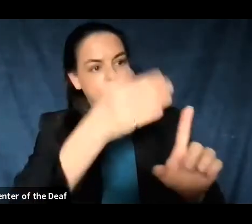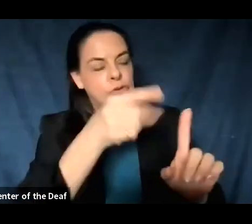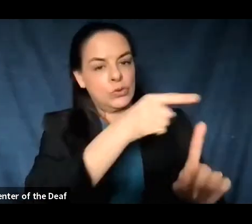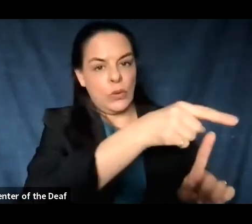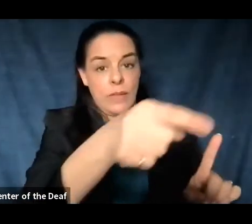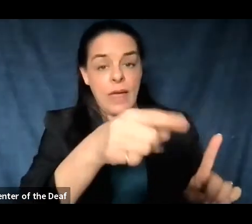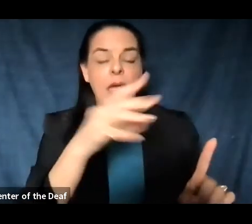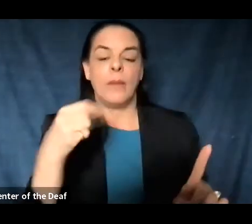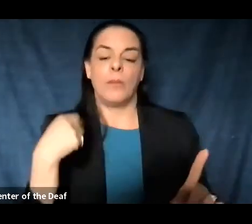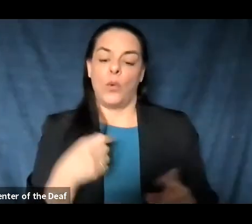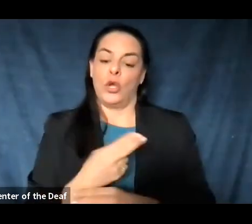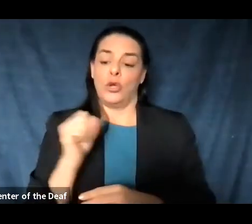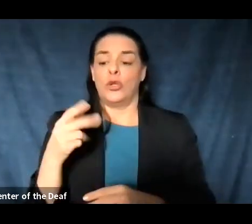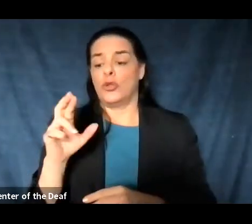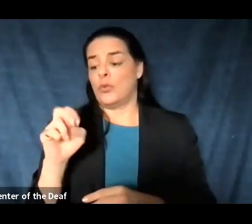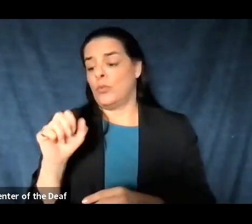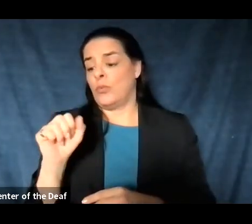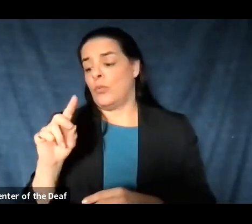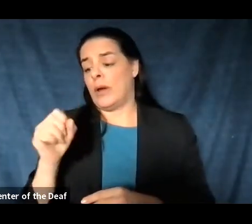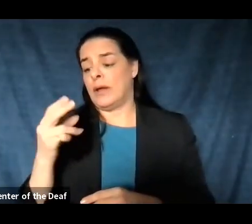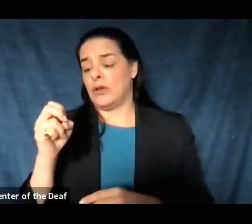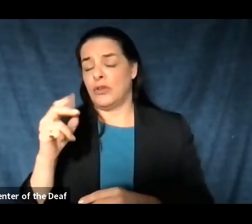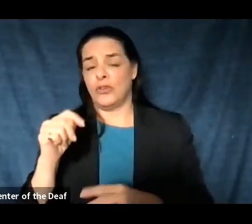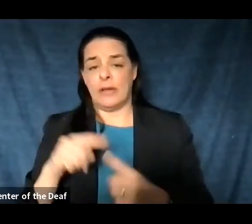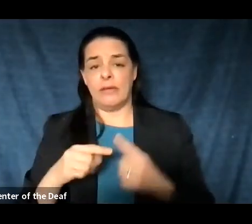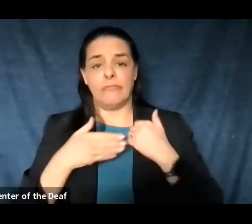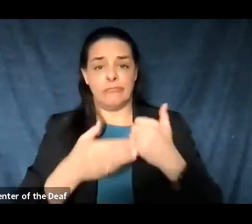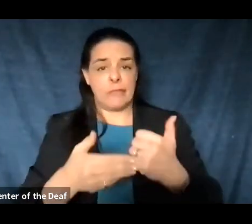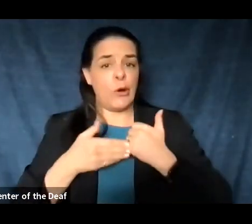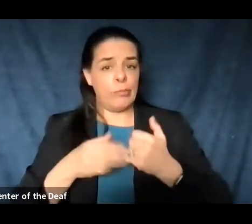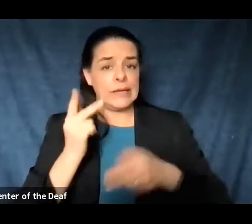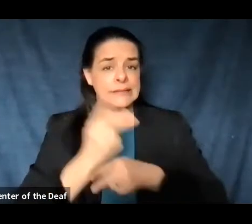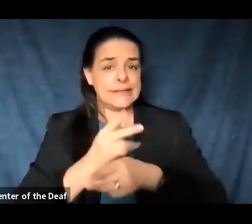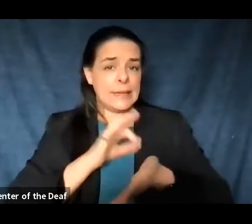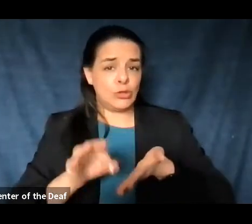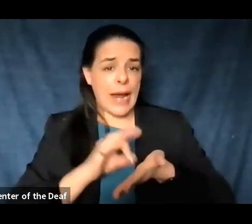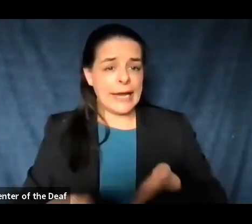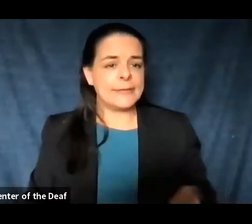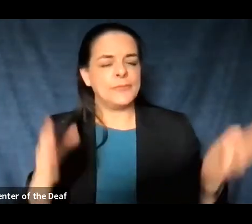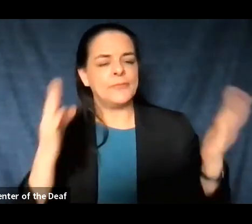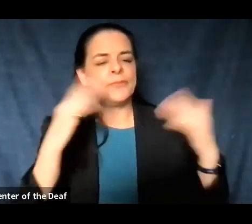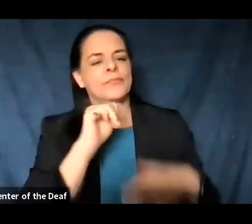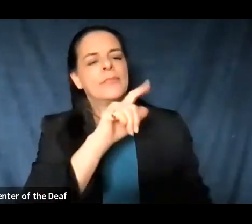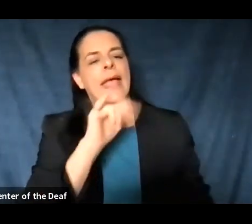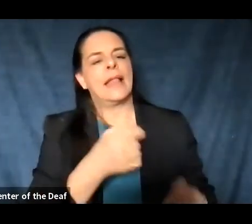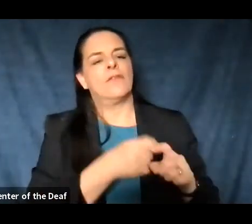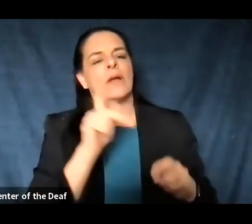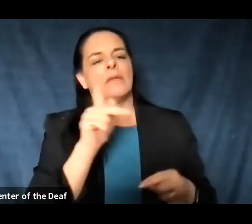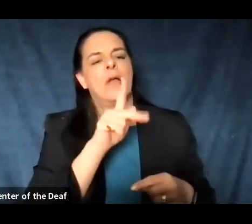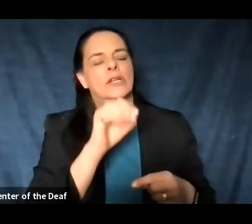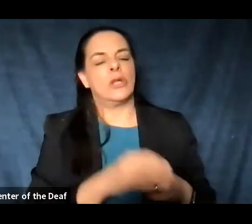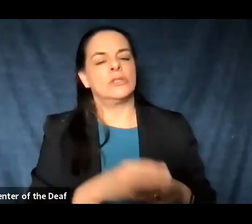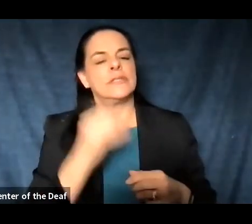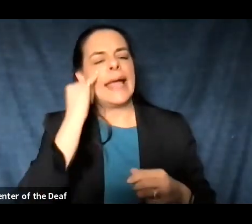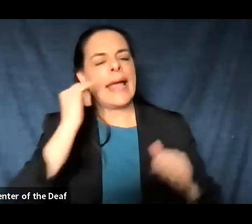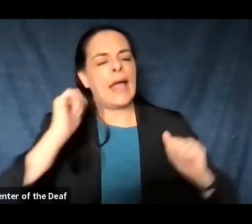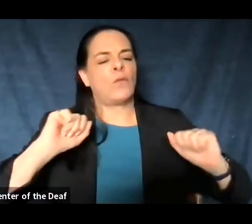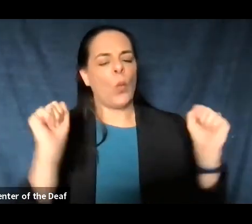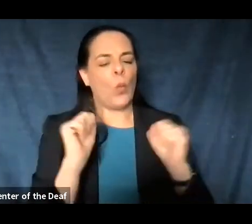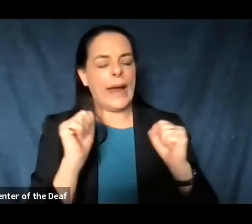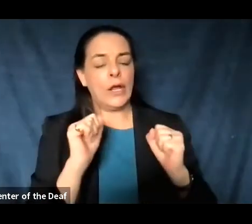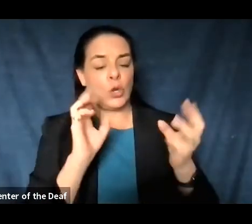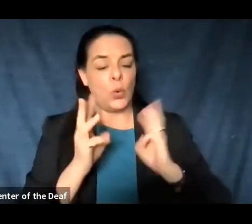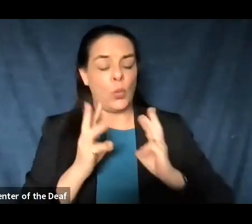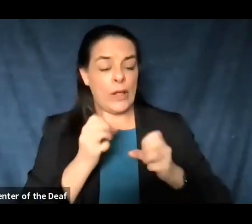to help us keep track of that. From Allie with Knox News, if wintry weather causes